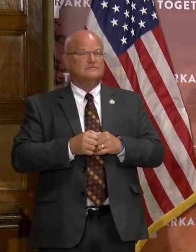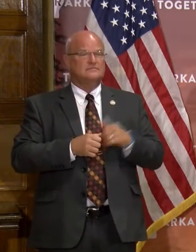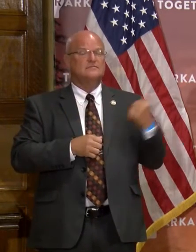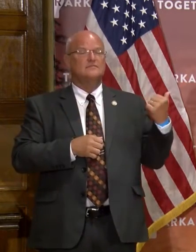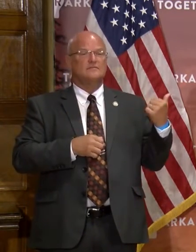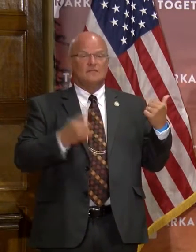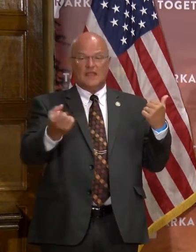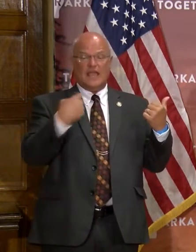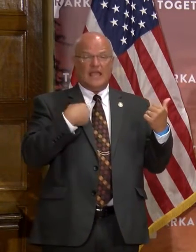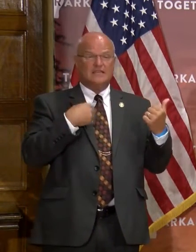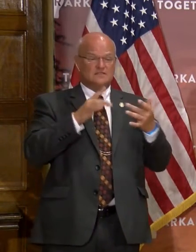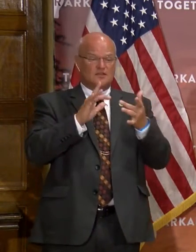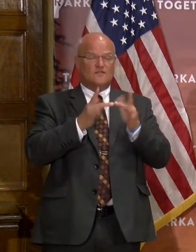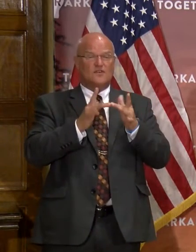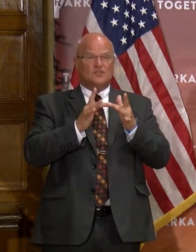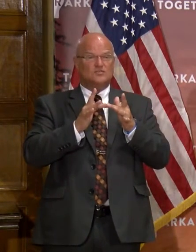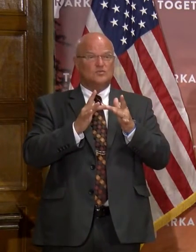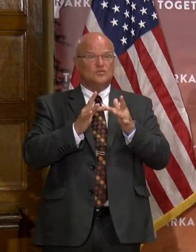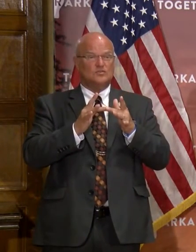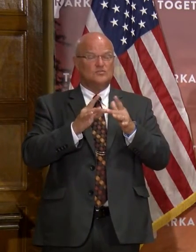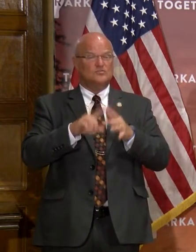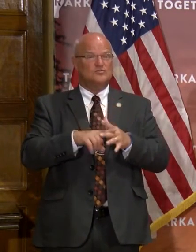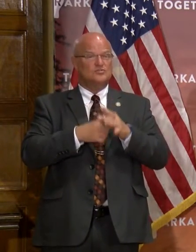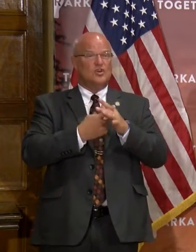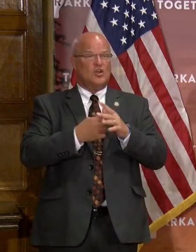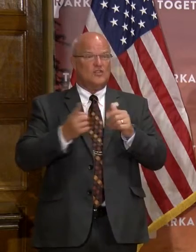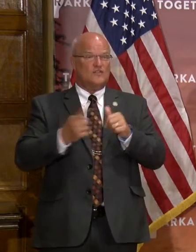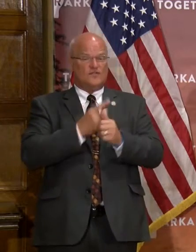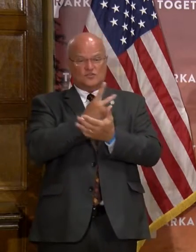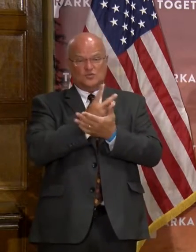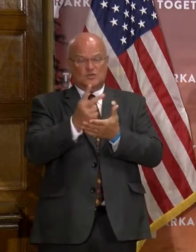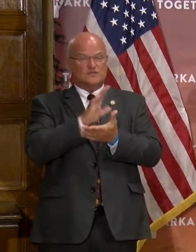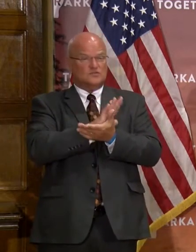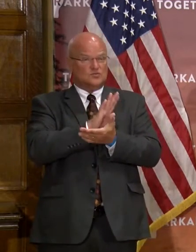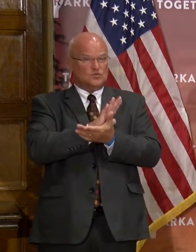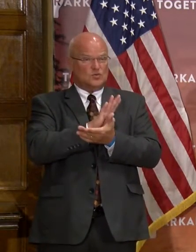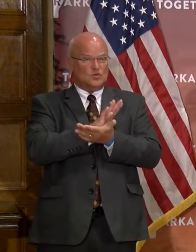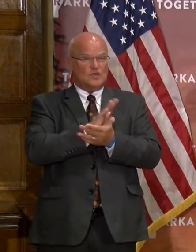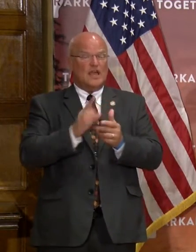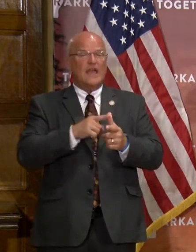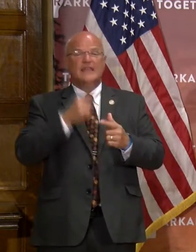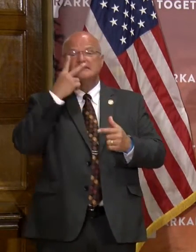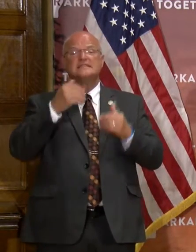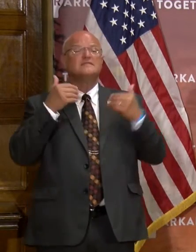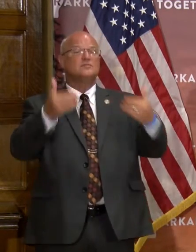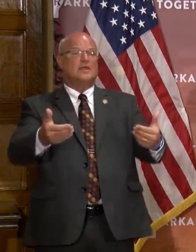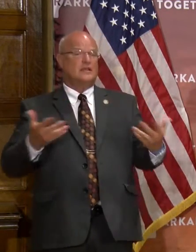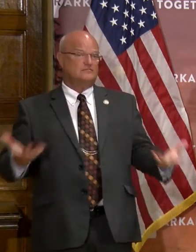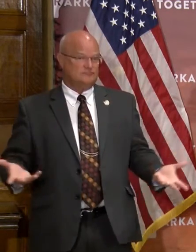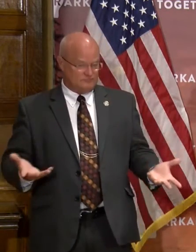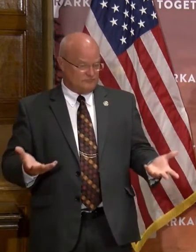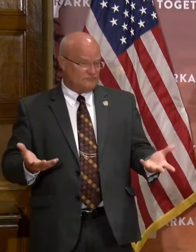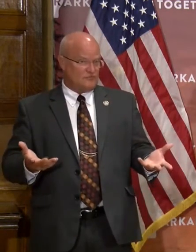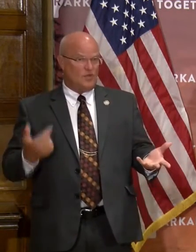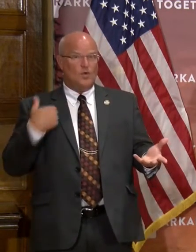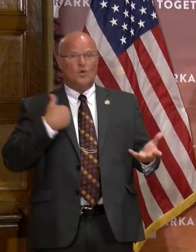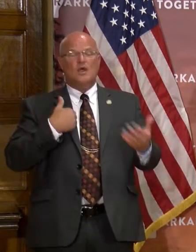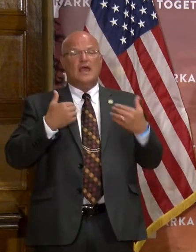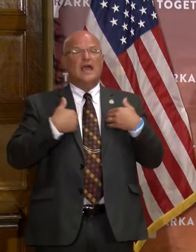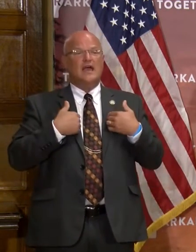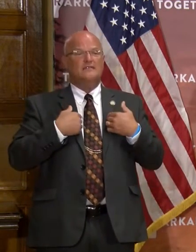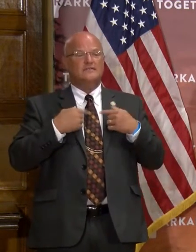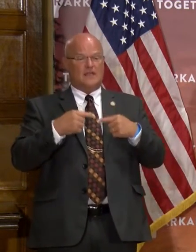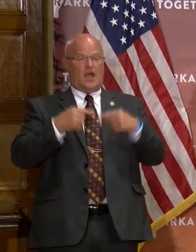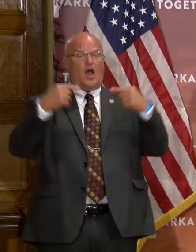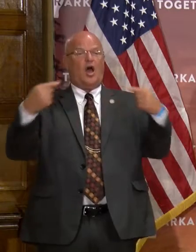Well, they asked for a virtual start for the first 2 weeks of school, and then see where we go from there. We're having the